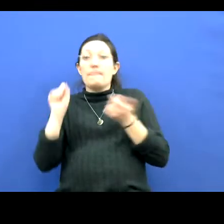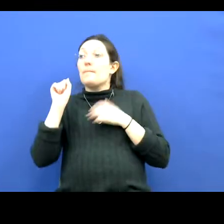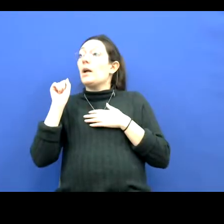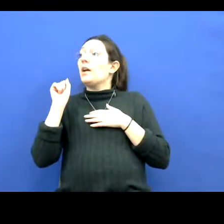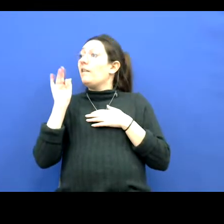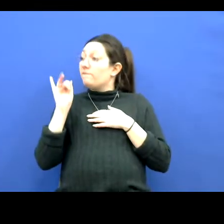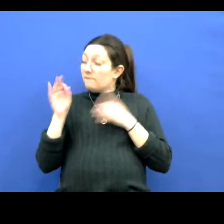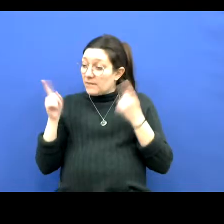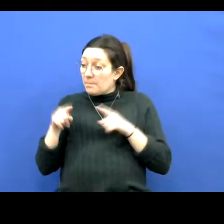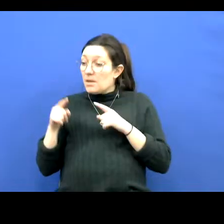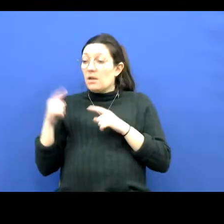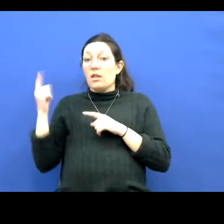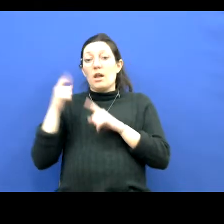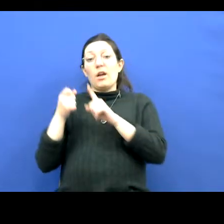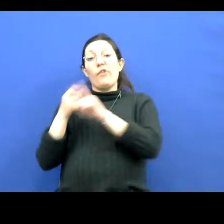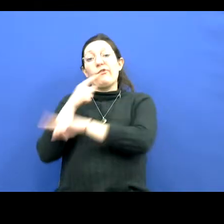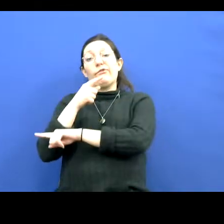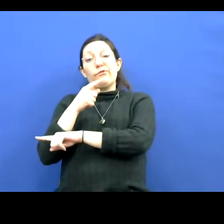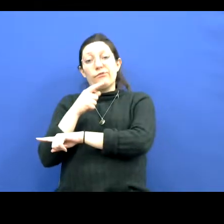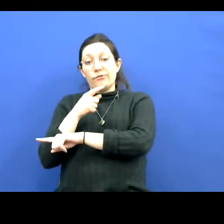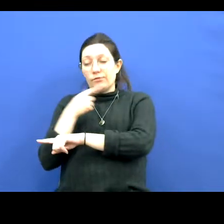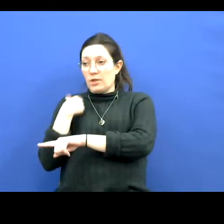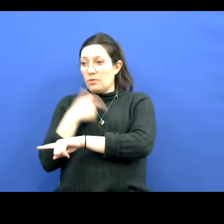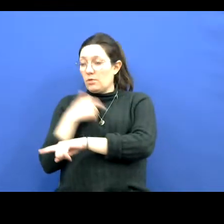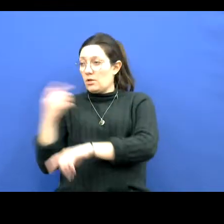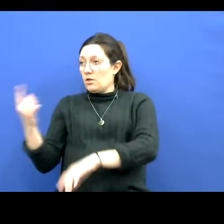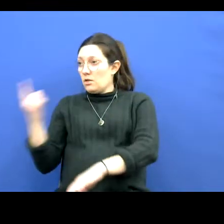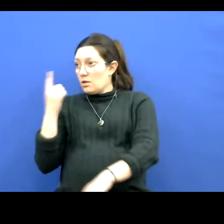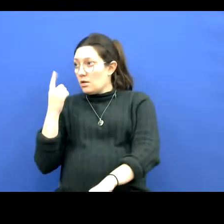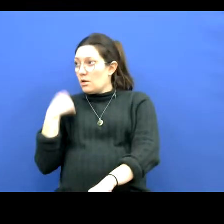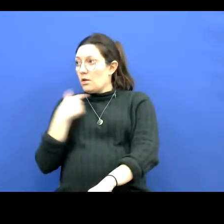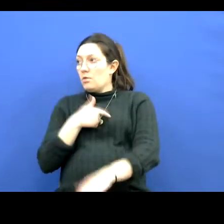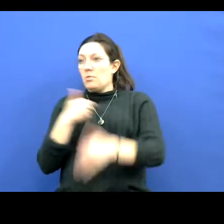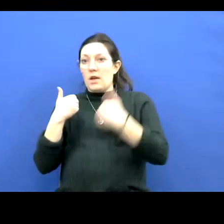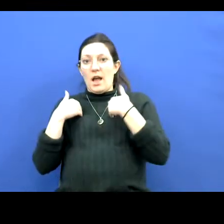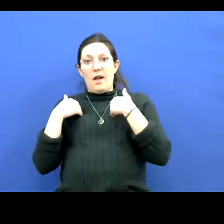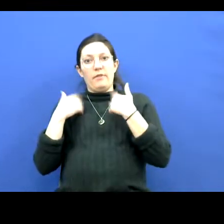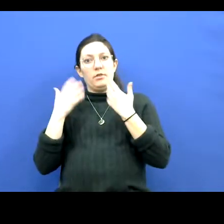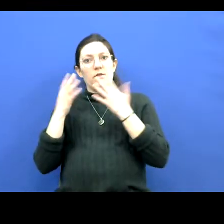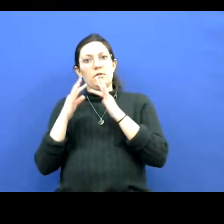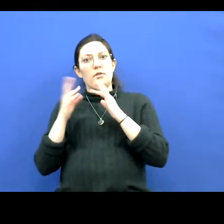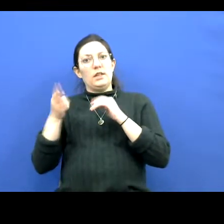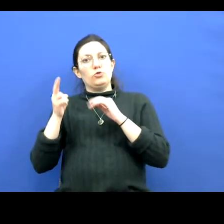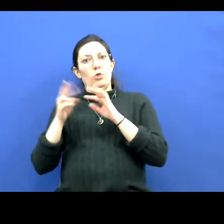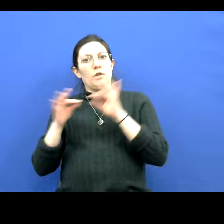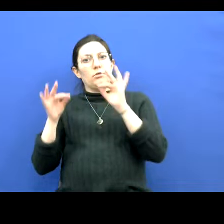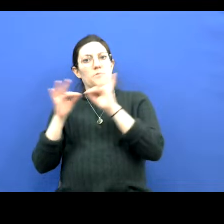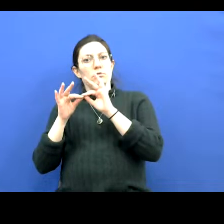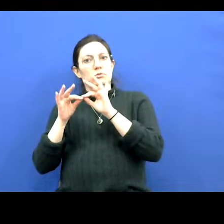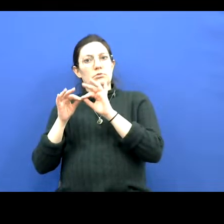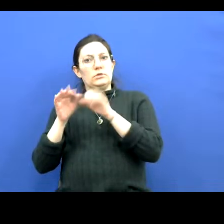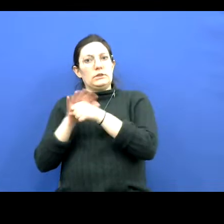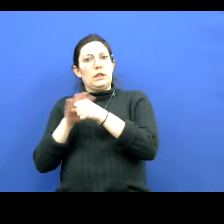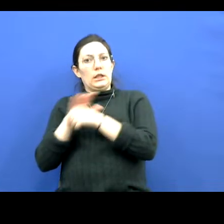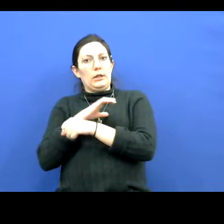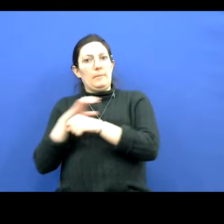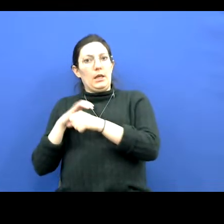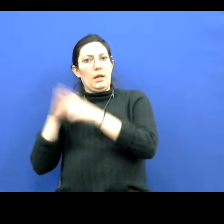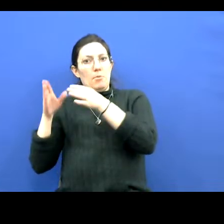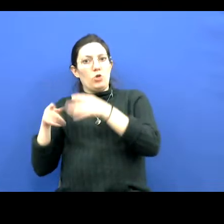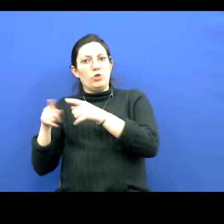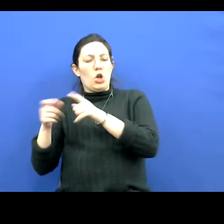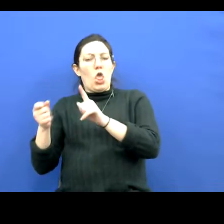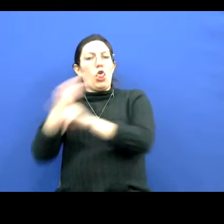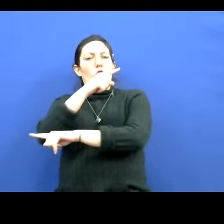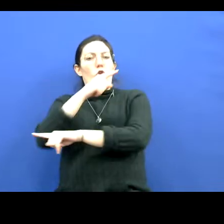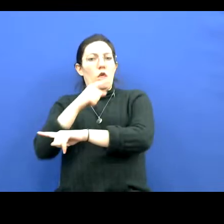a renegade Historic Site Committee chairman, I kid, but you know, the point being there can be a difference of opinion.